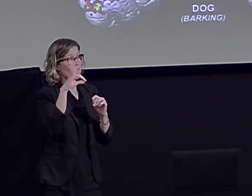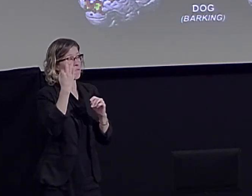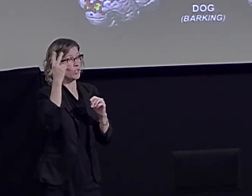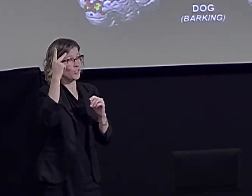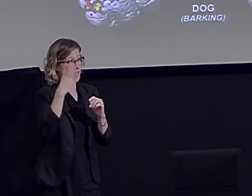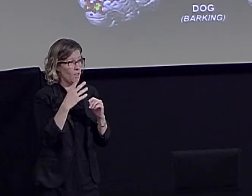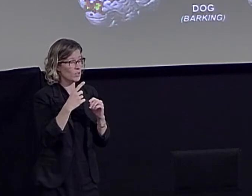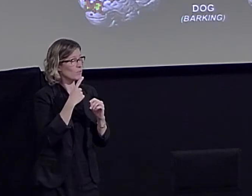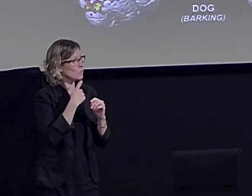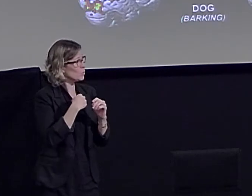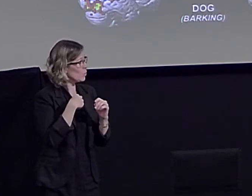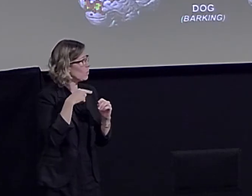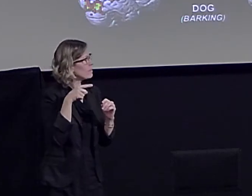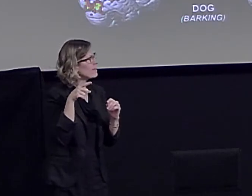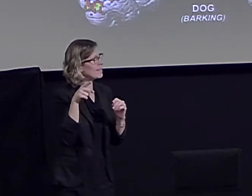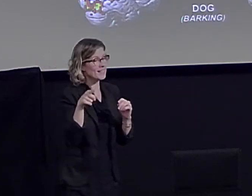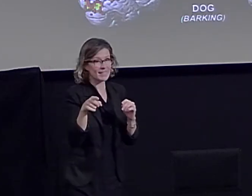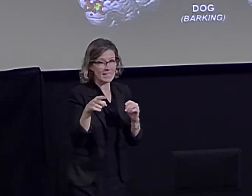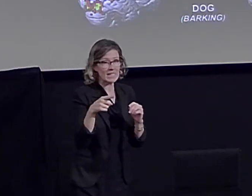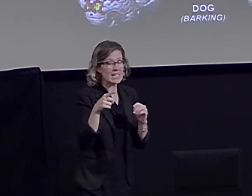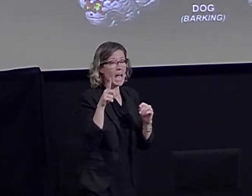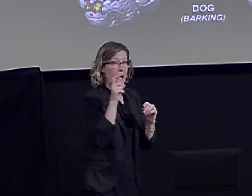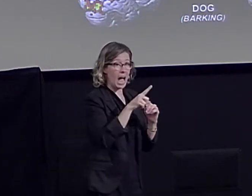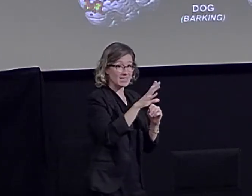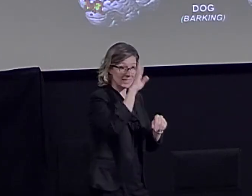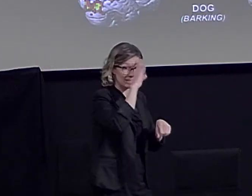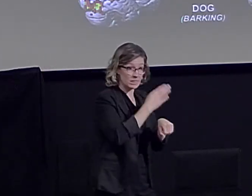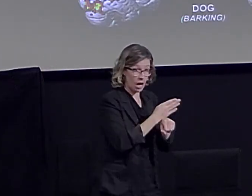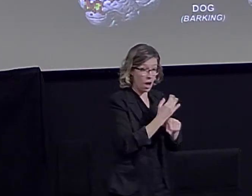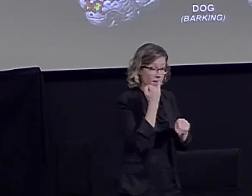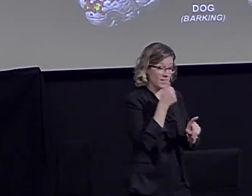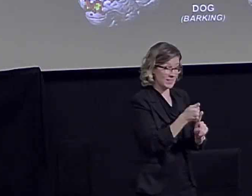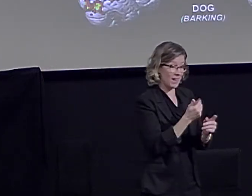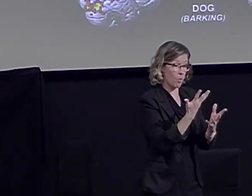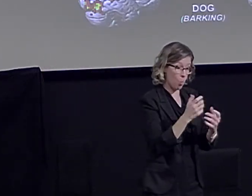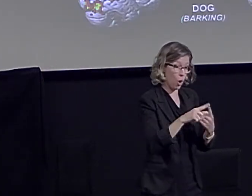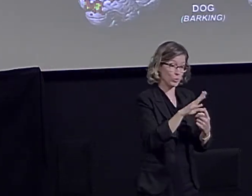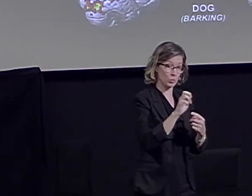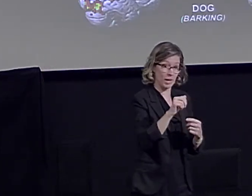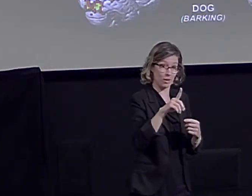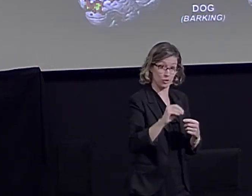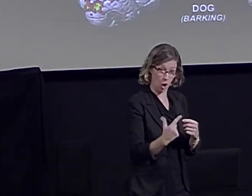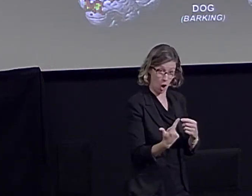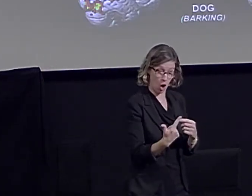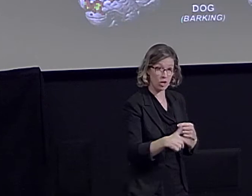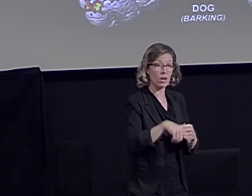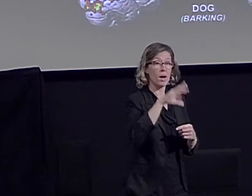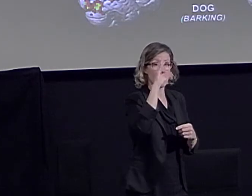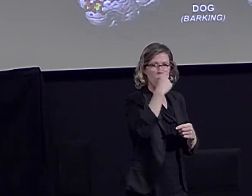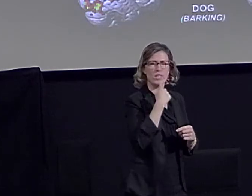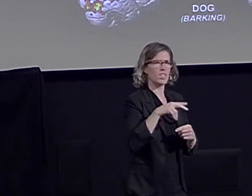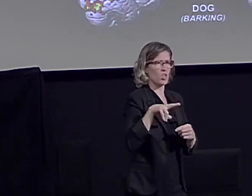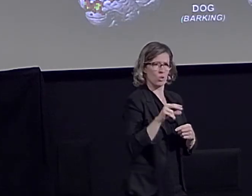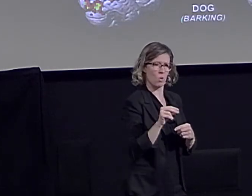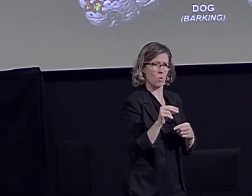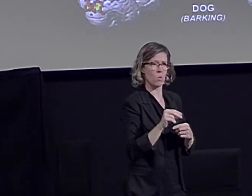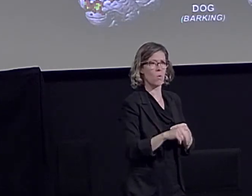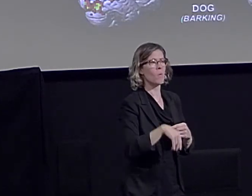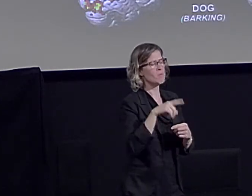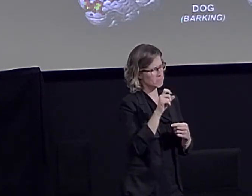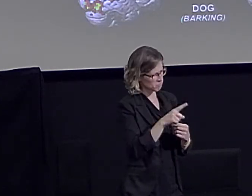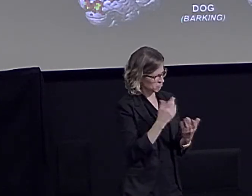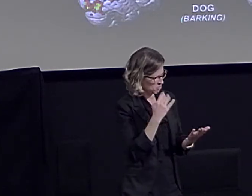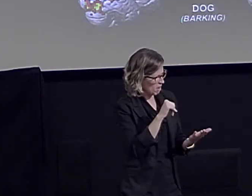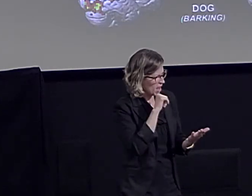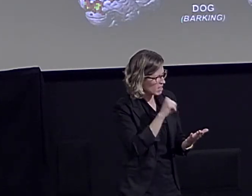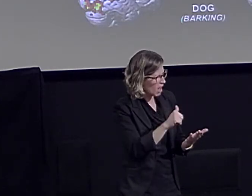he asked his son if he would like to be a dog, and the son said, no. Why no, he said, because